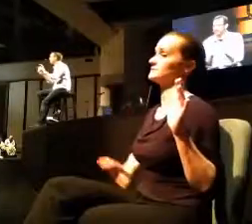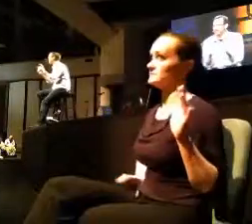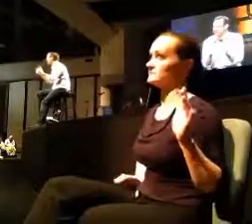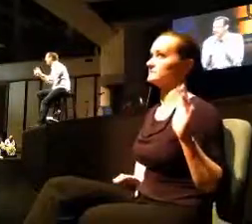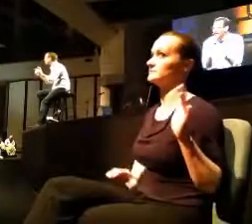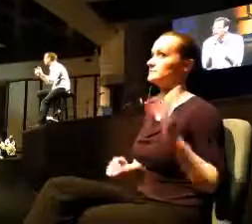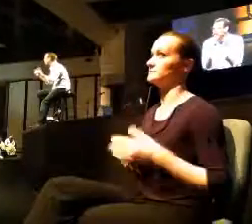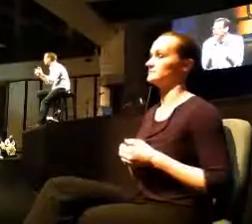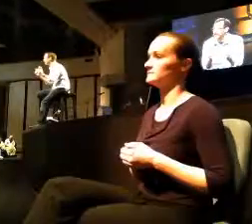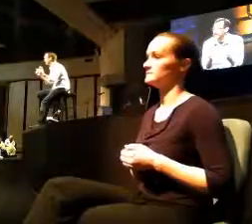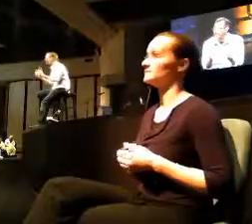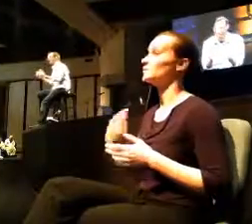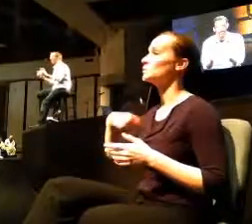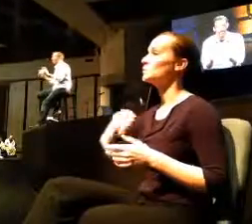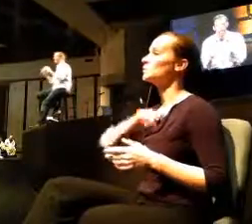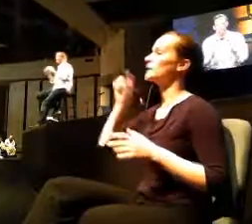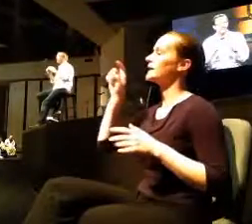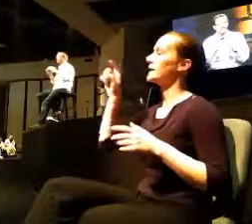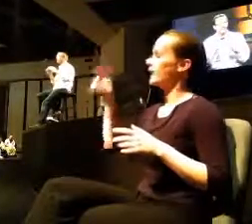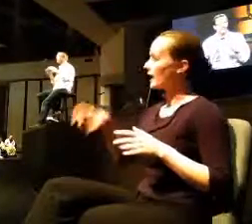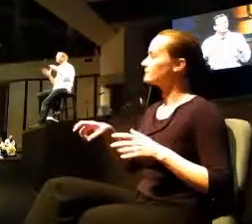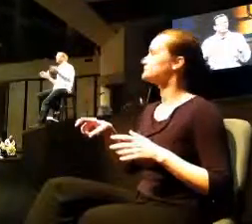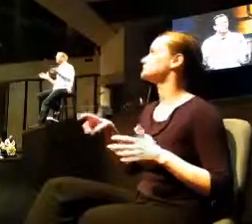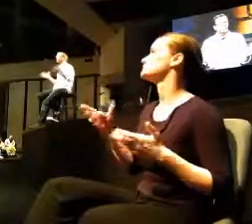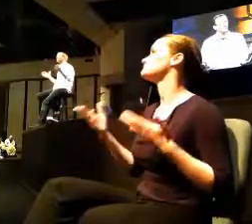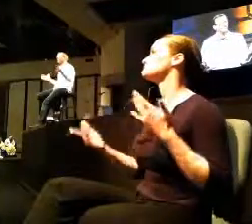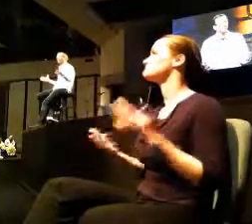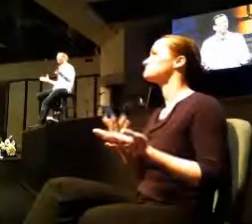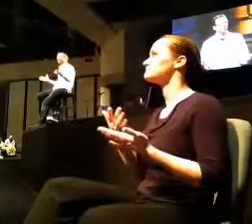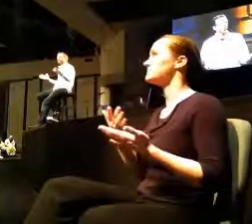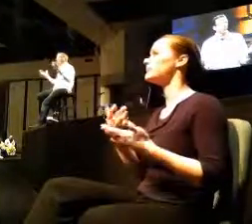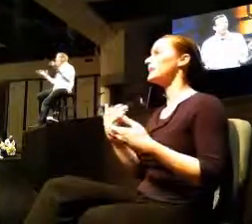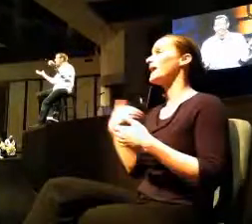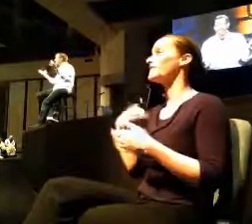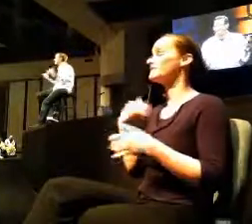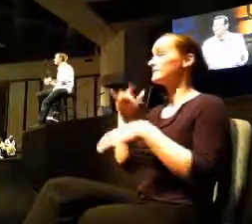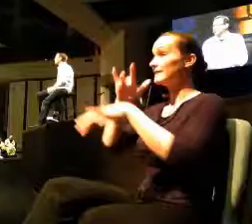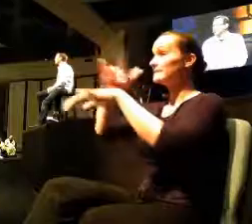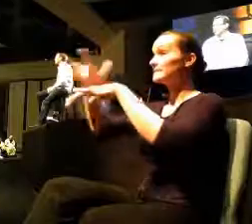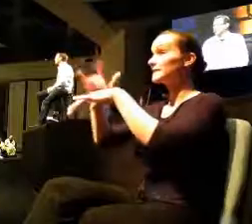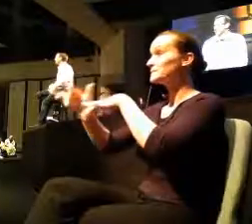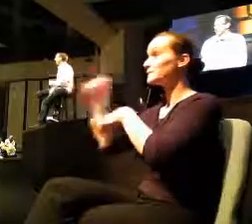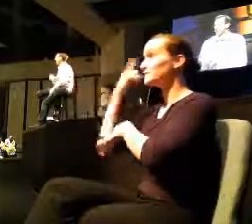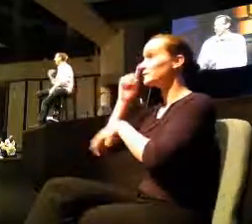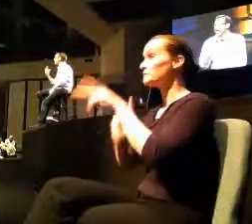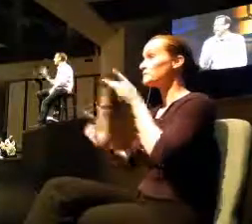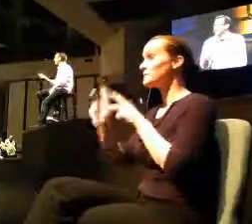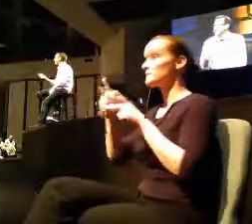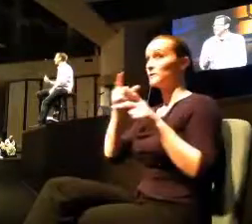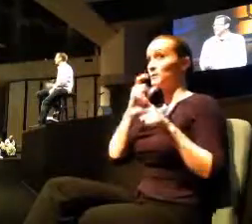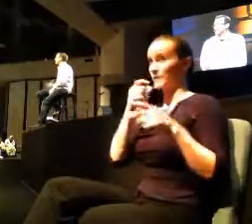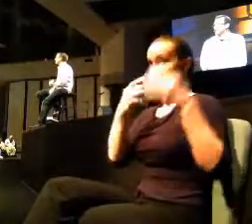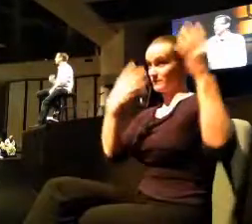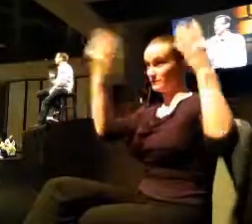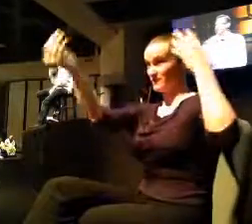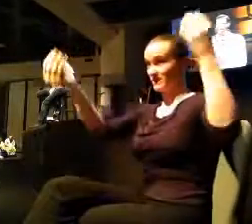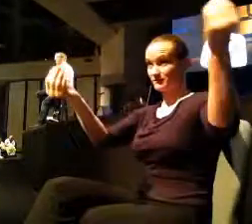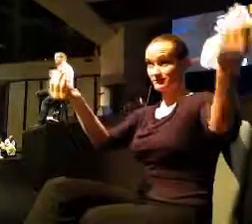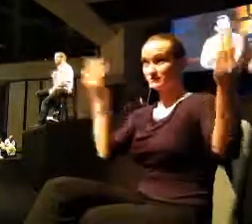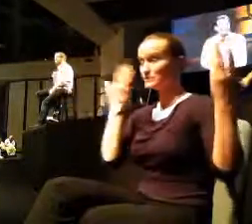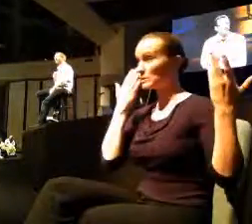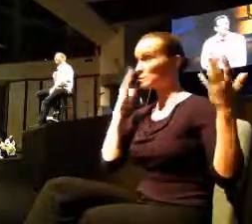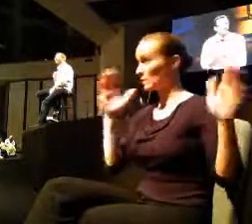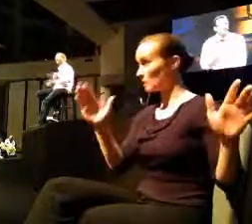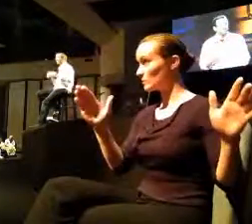deeper life. But we have to do it in a way that creates space for those that come into this place and are asking the deeper questions because